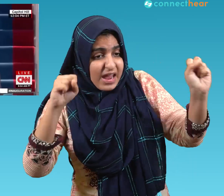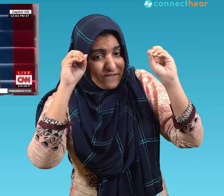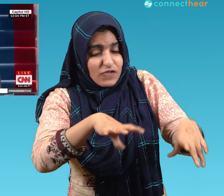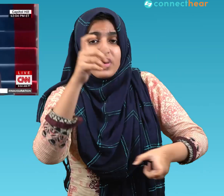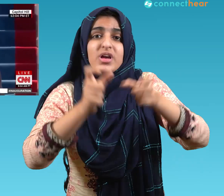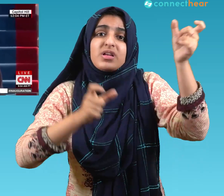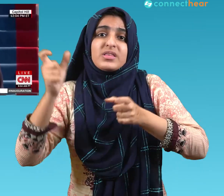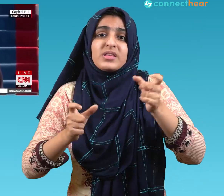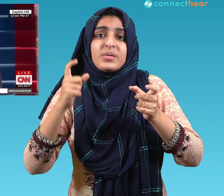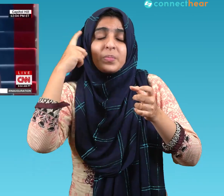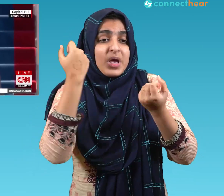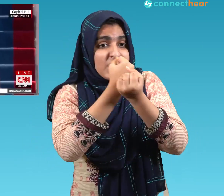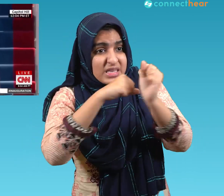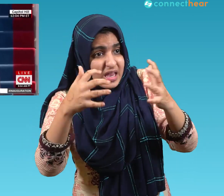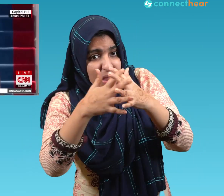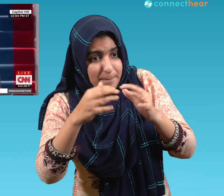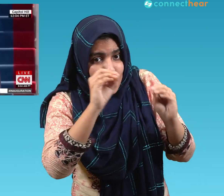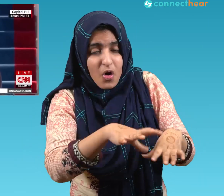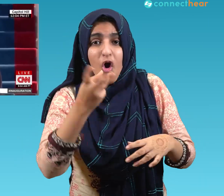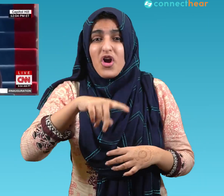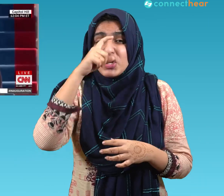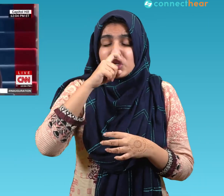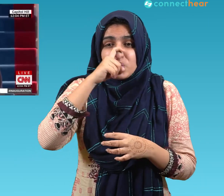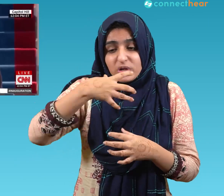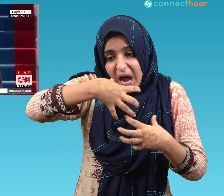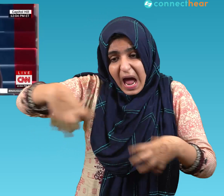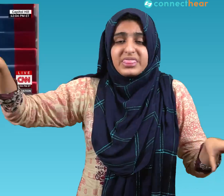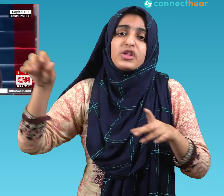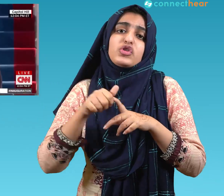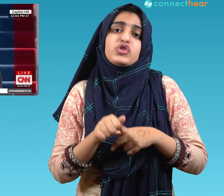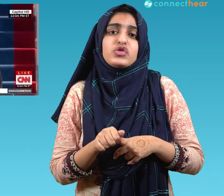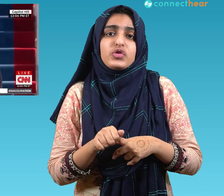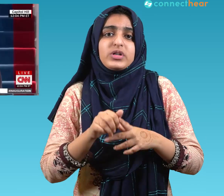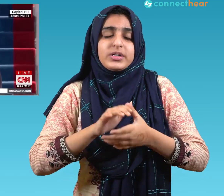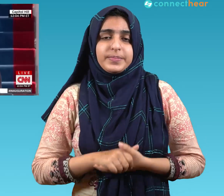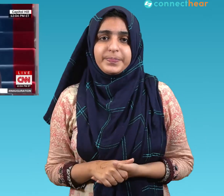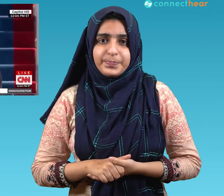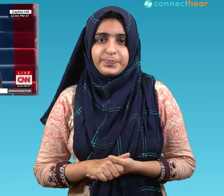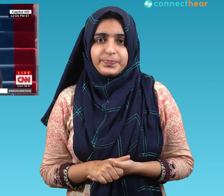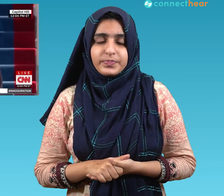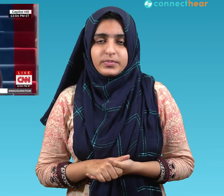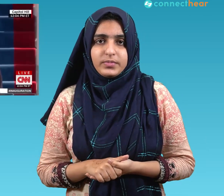to defend the truth and defeat the lies. Look,